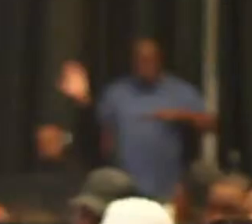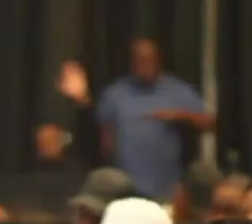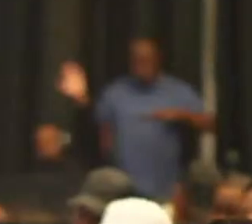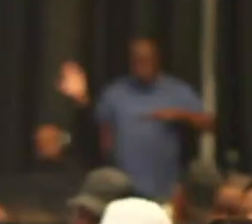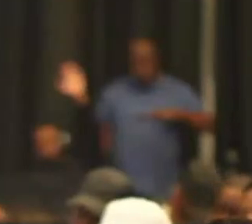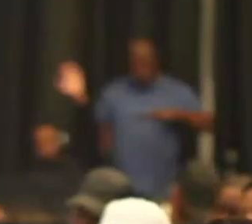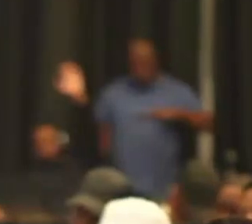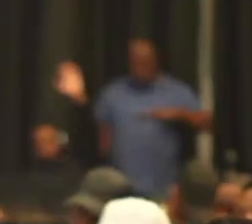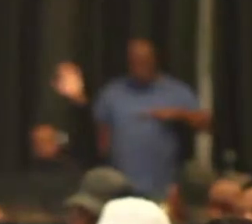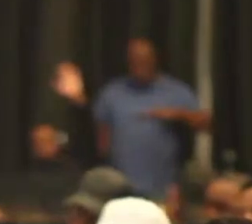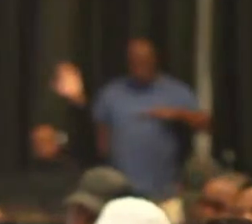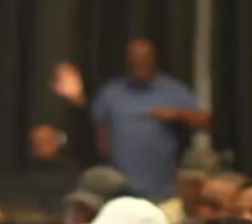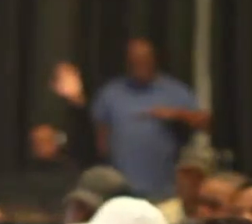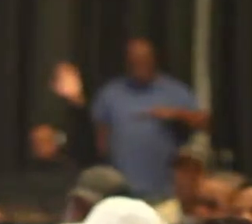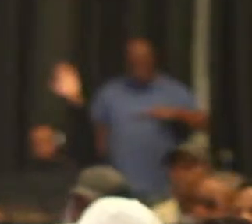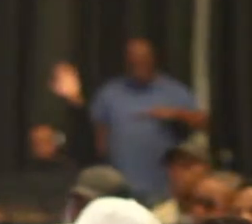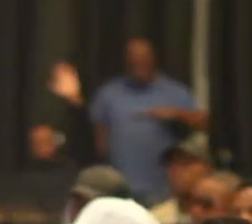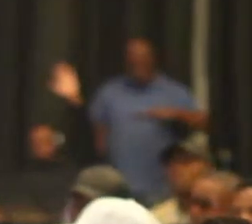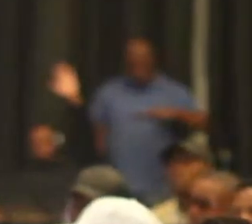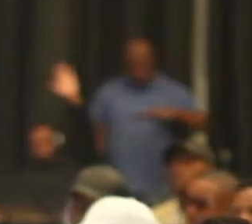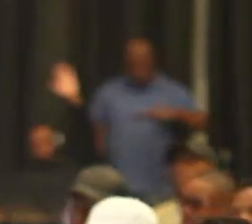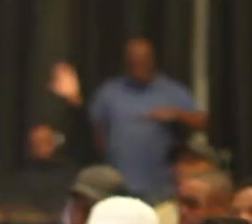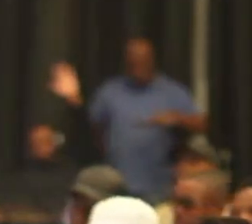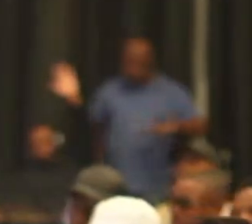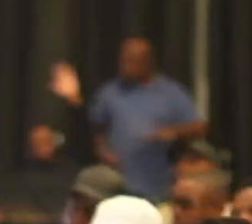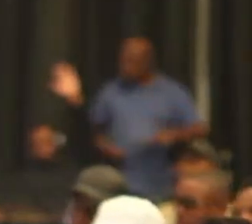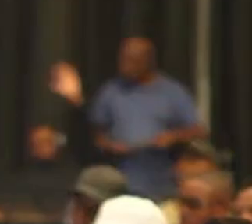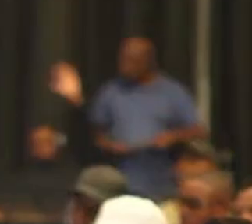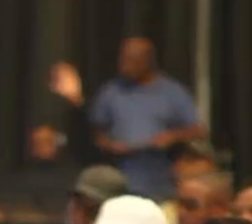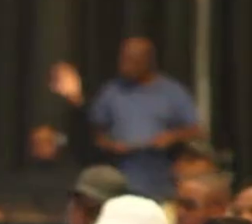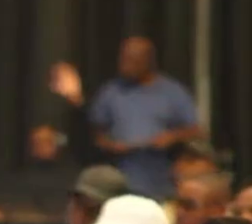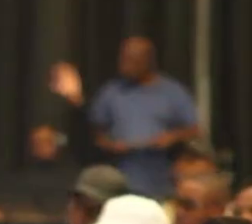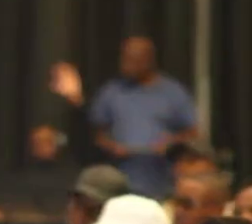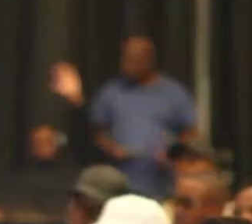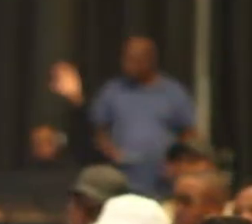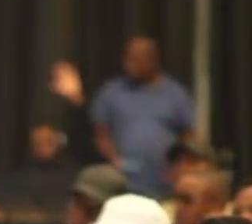HIV in our lifetime, or at least as we committed in this